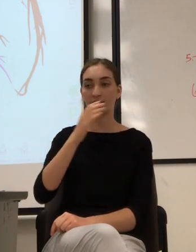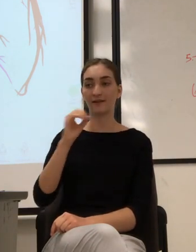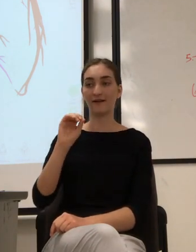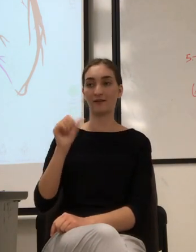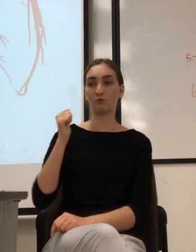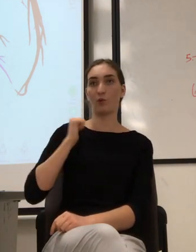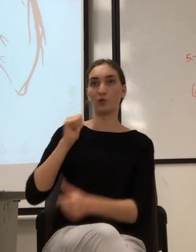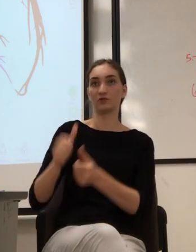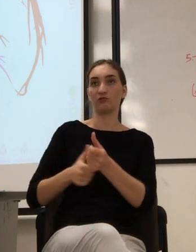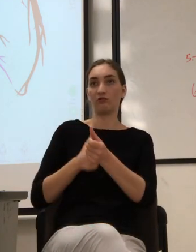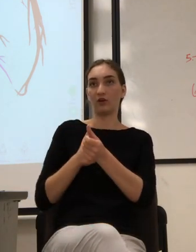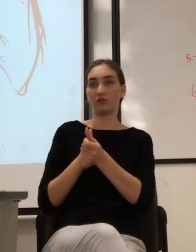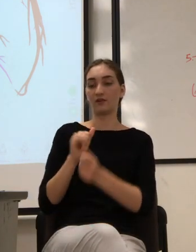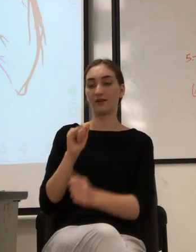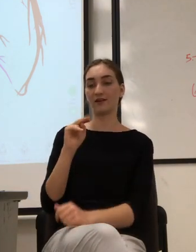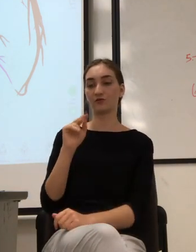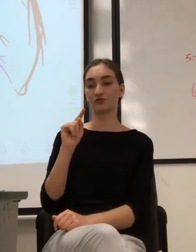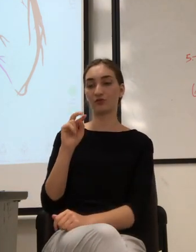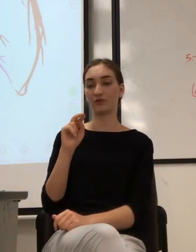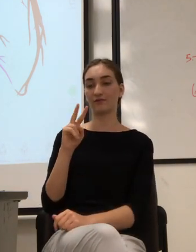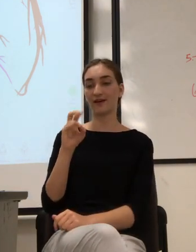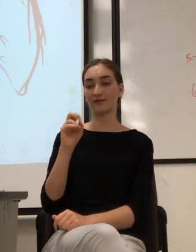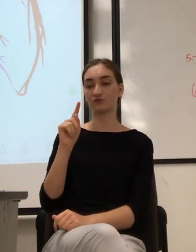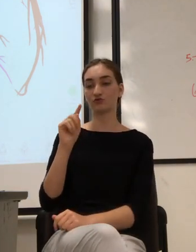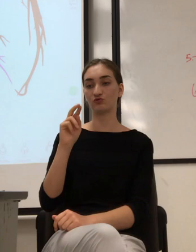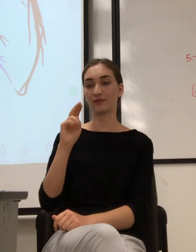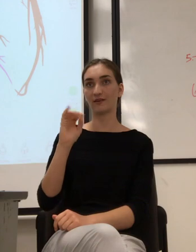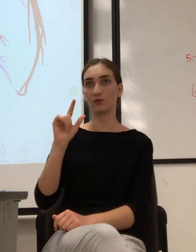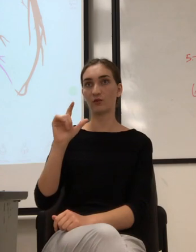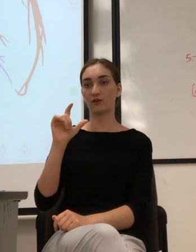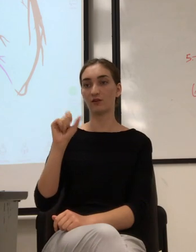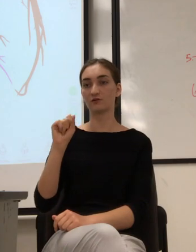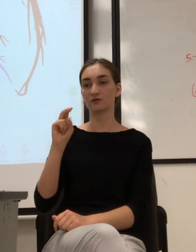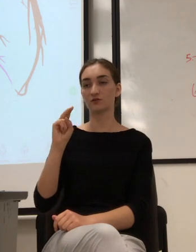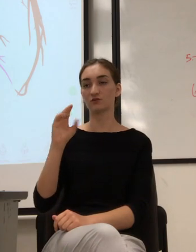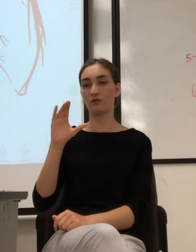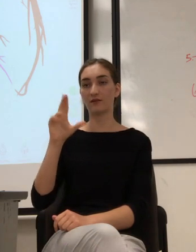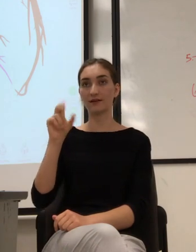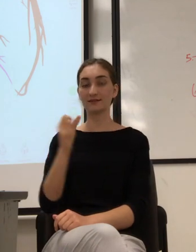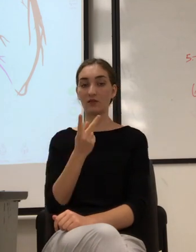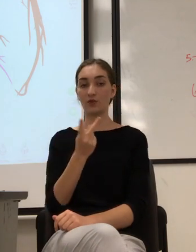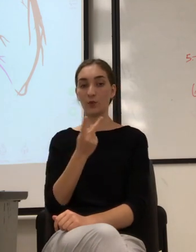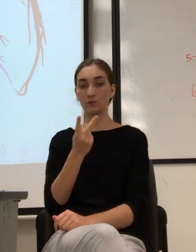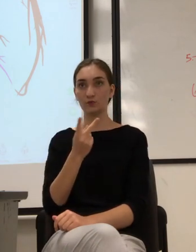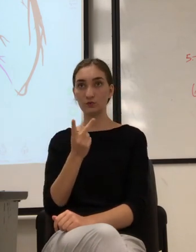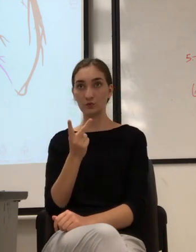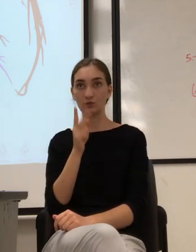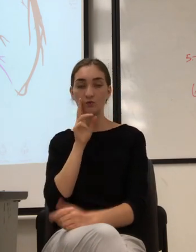interventricular sulcus, and they connect front to back. You have a coronary